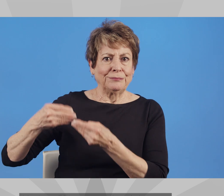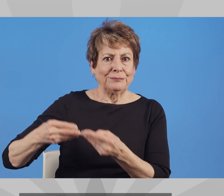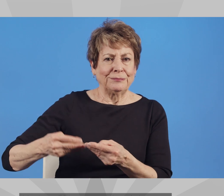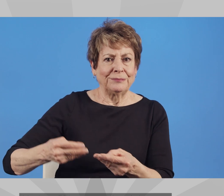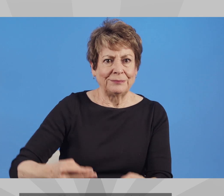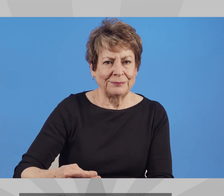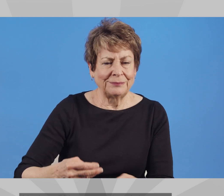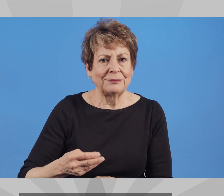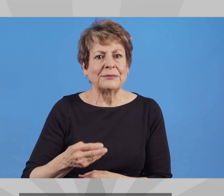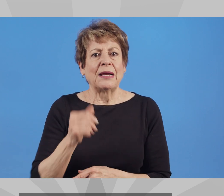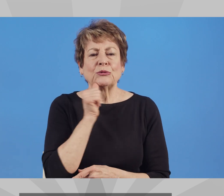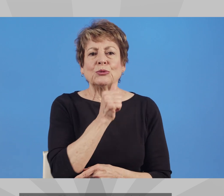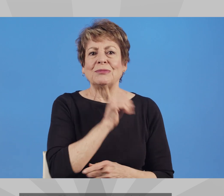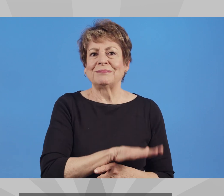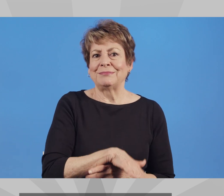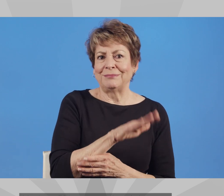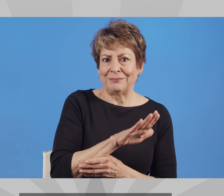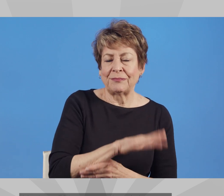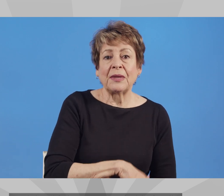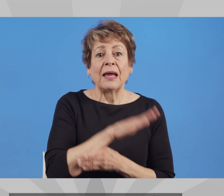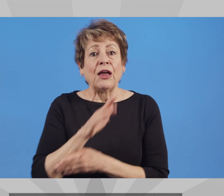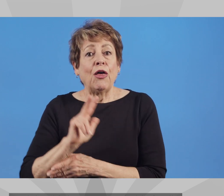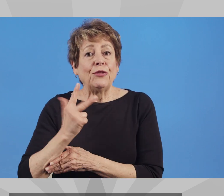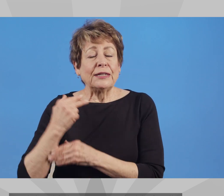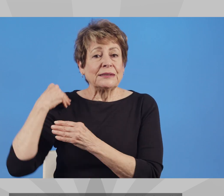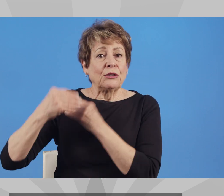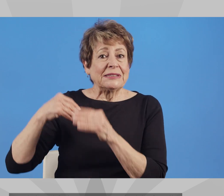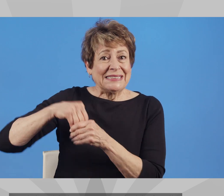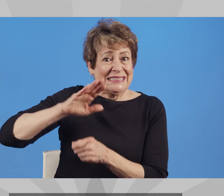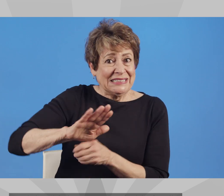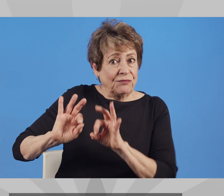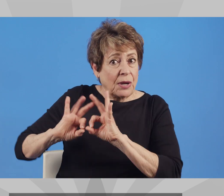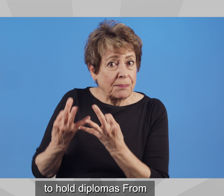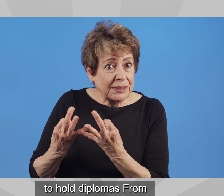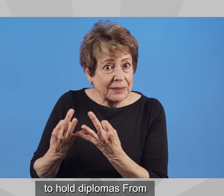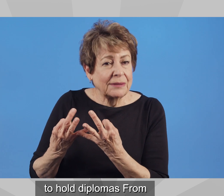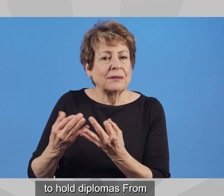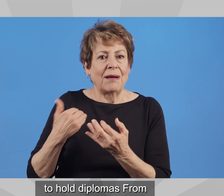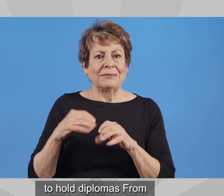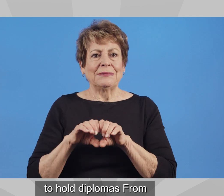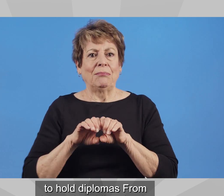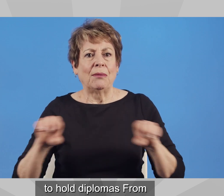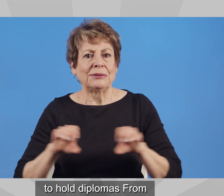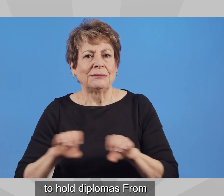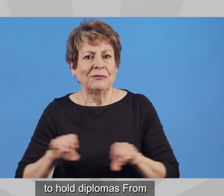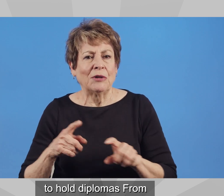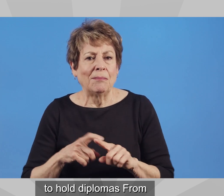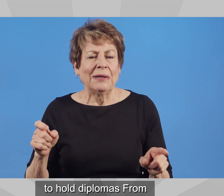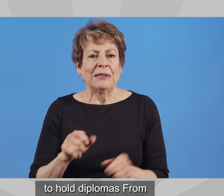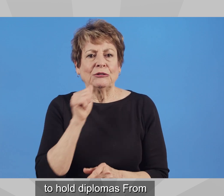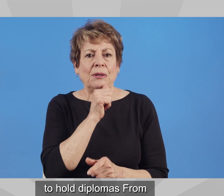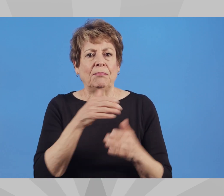He is a 5th-generation Arizonan and the 3rd generation in his family to hold diplomas from Arizona's